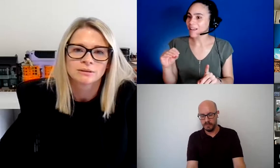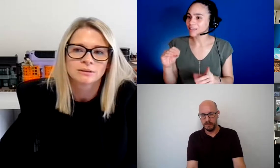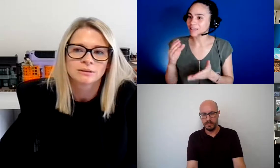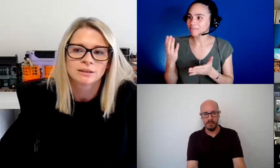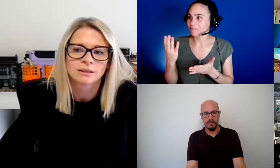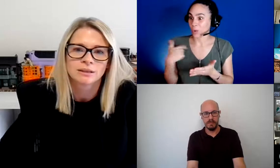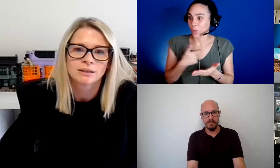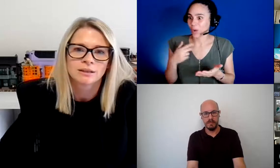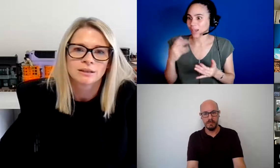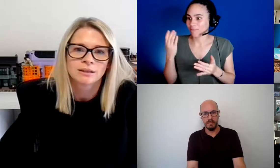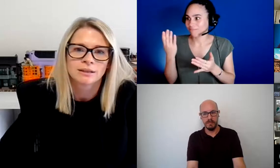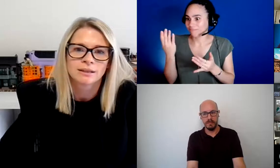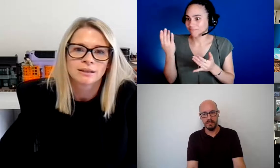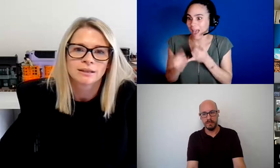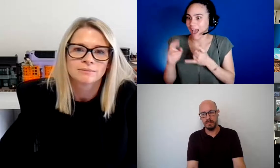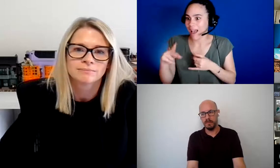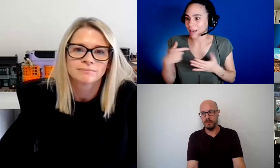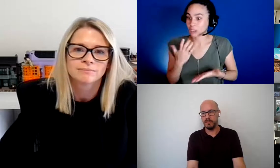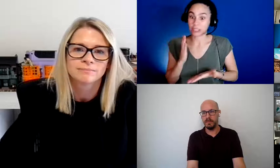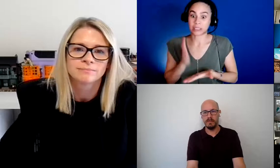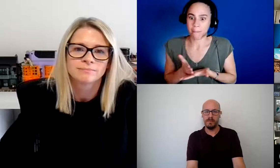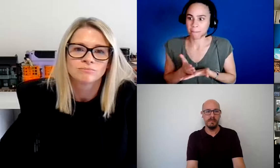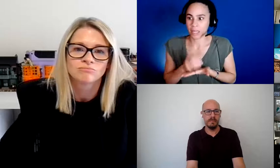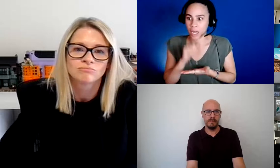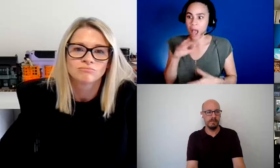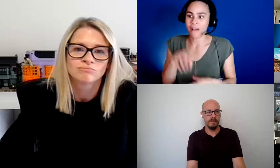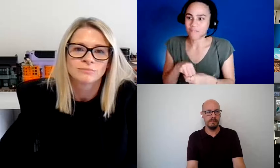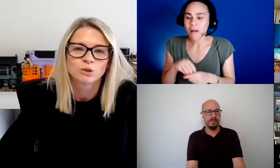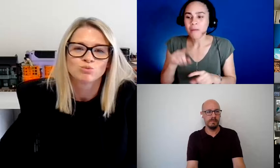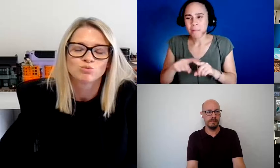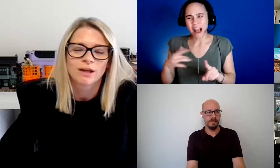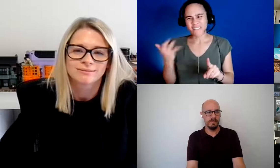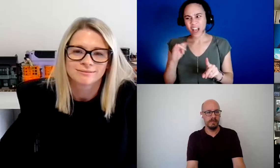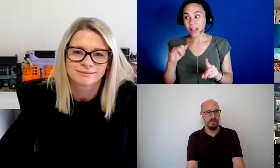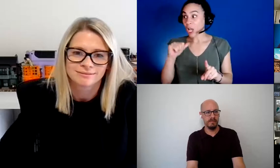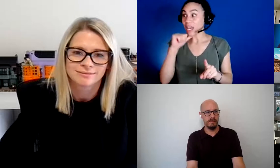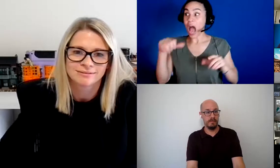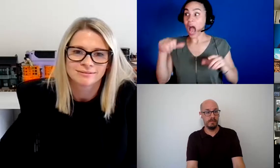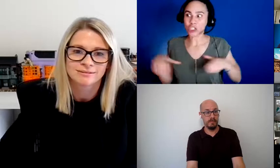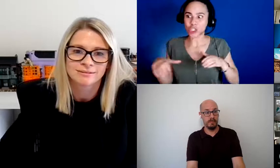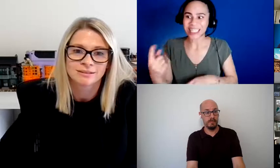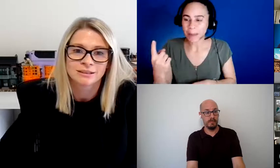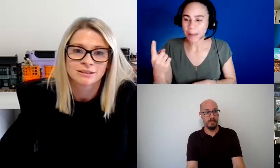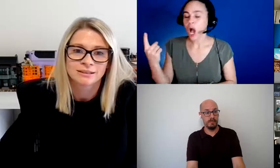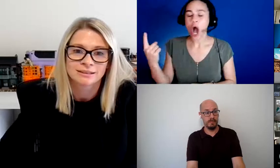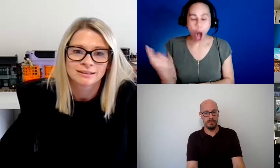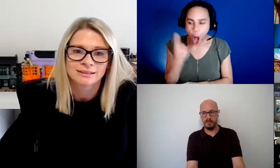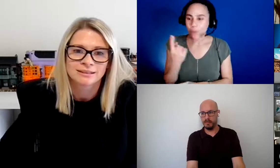But I always feel like not doing something is always the wrong answer. And that may not be the right answer. So